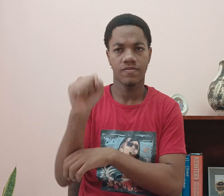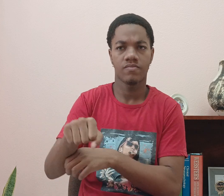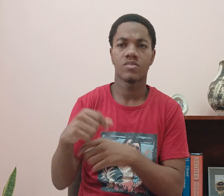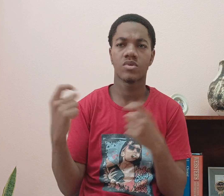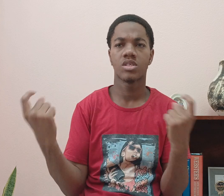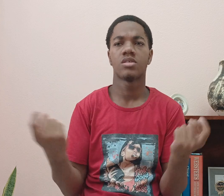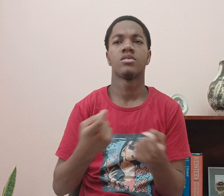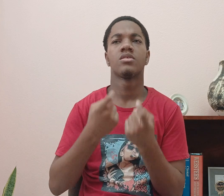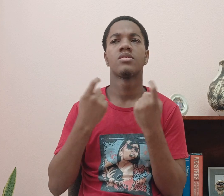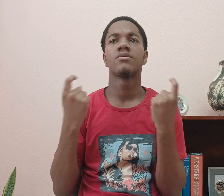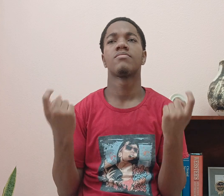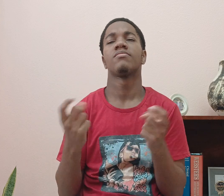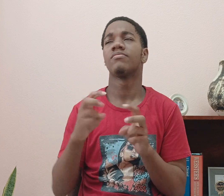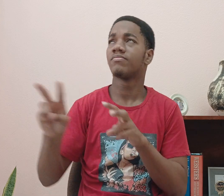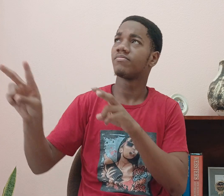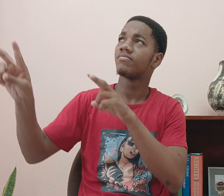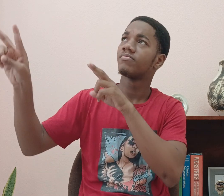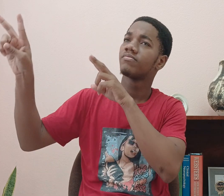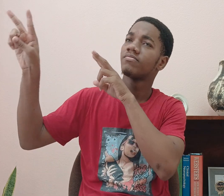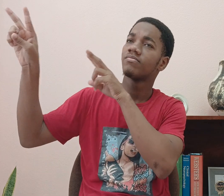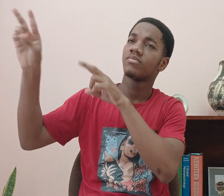Look full in His wonderful face,